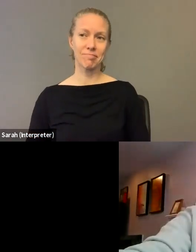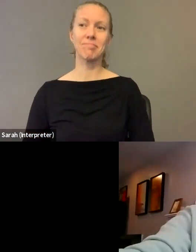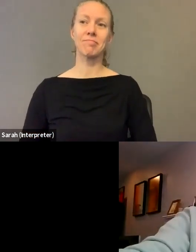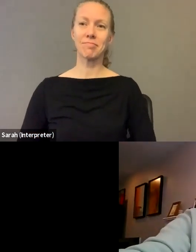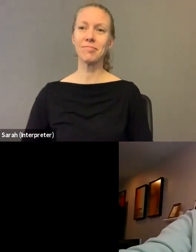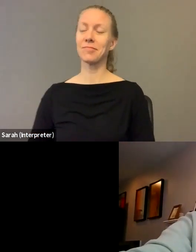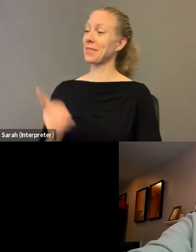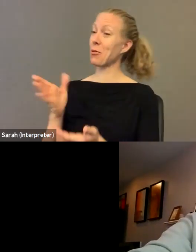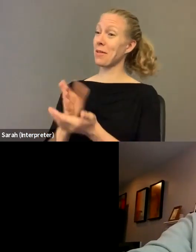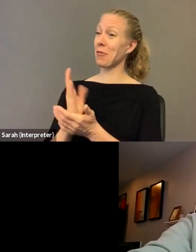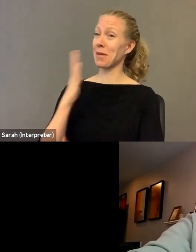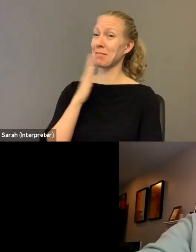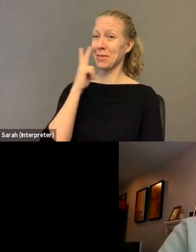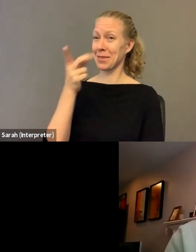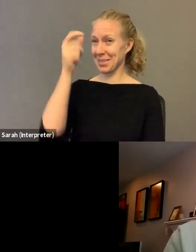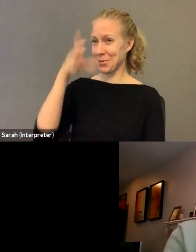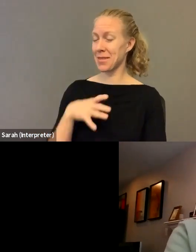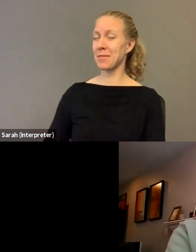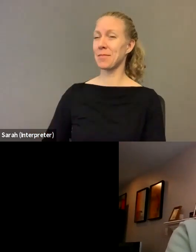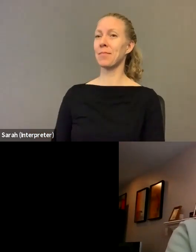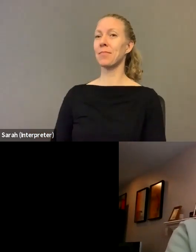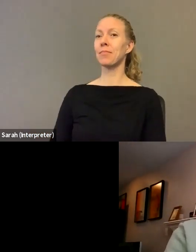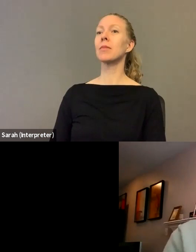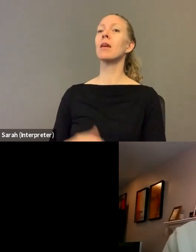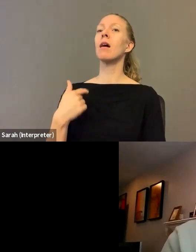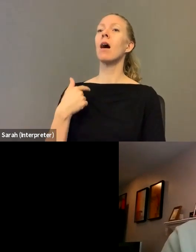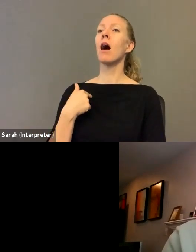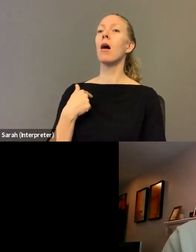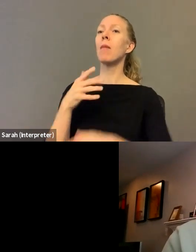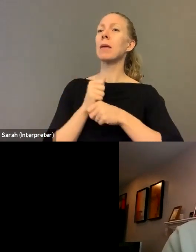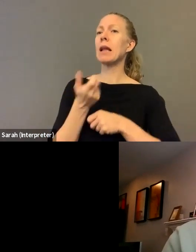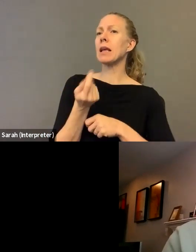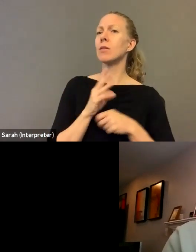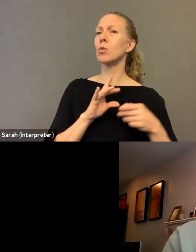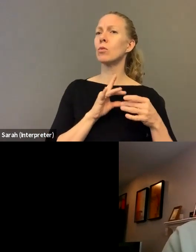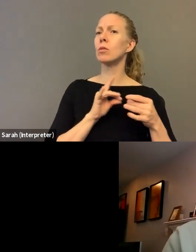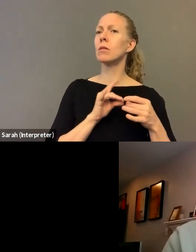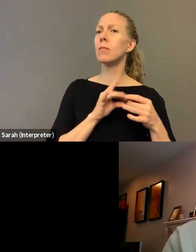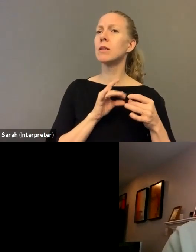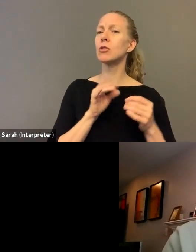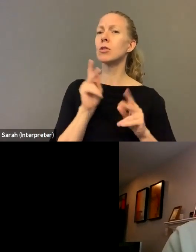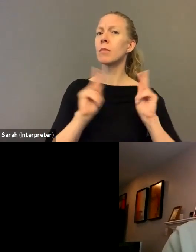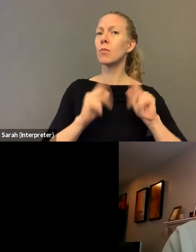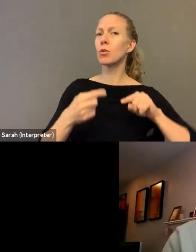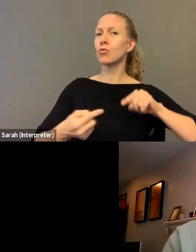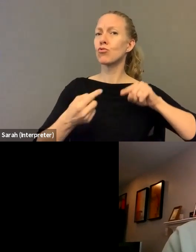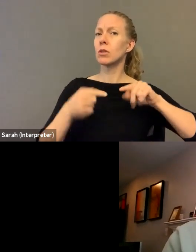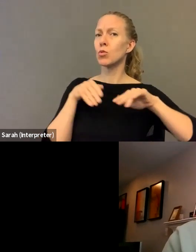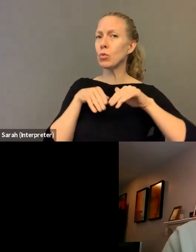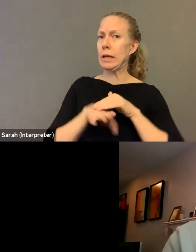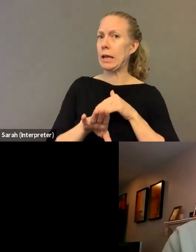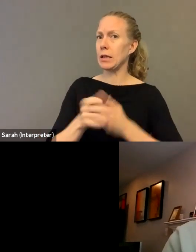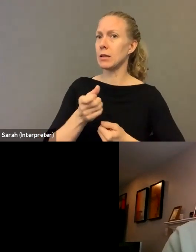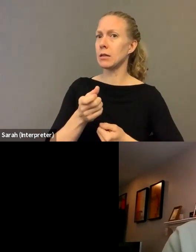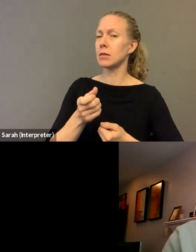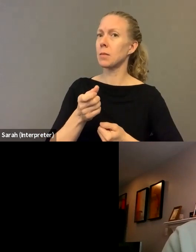All right, good to see you, man. Hey. I'm getting some texts that folks are having a little trouble getting in. Some longtime